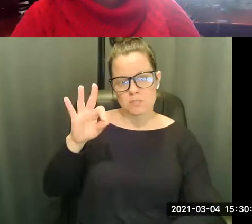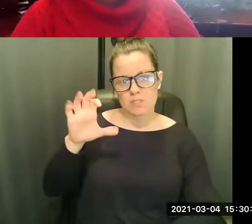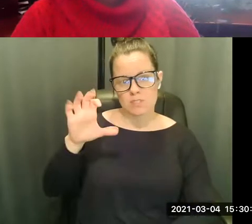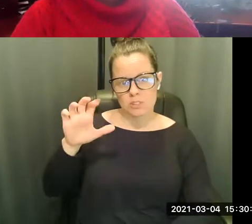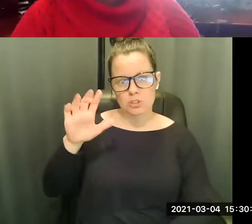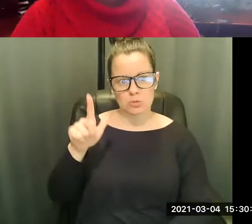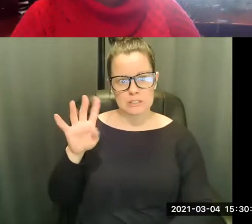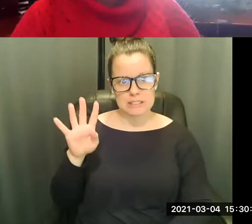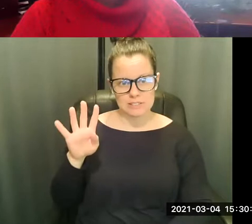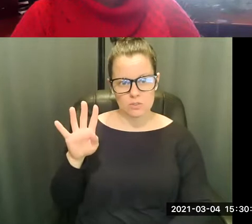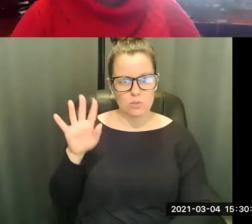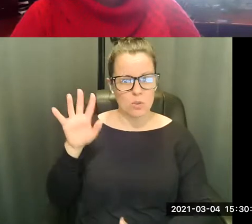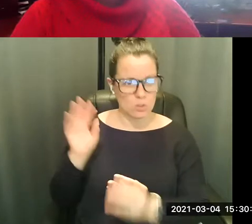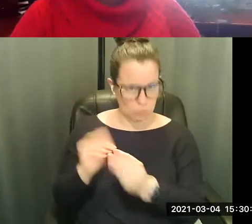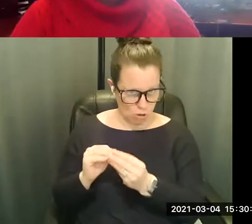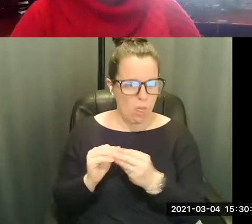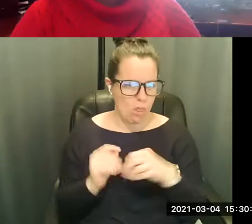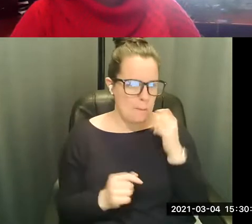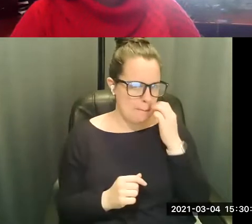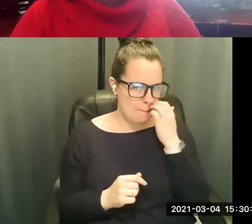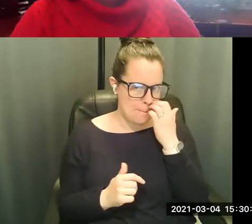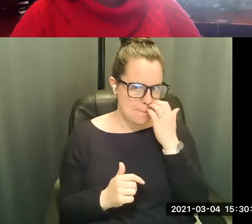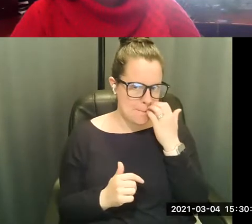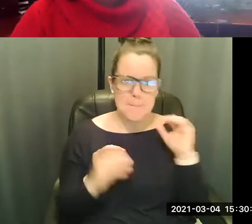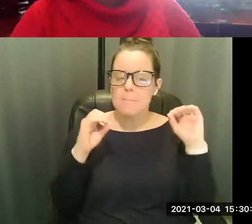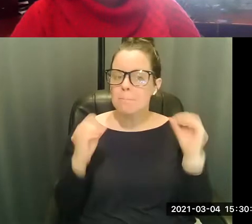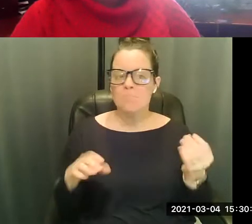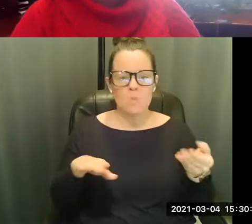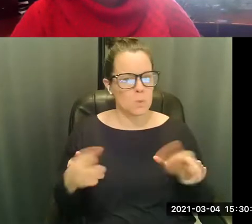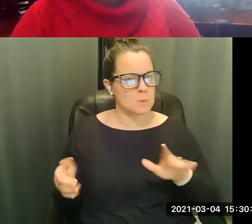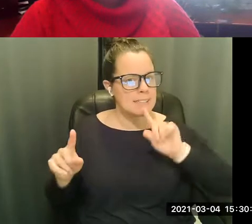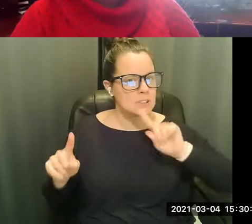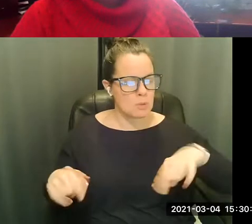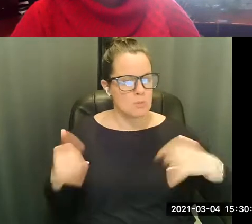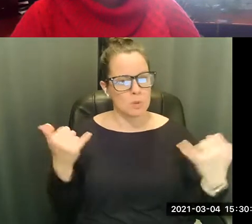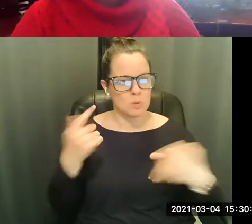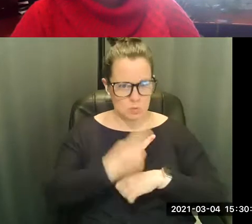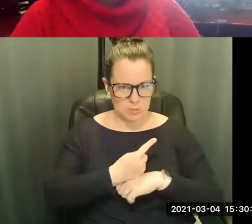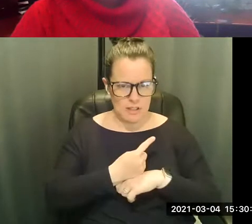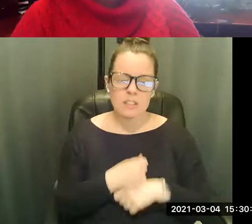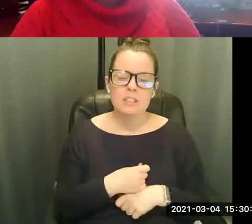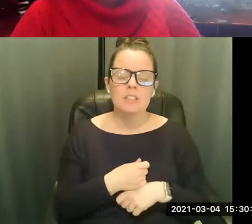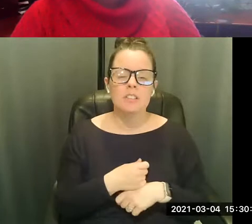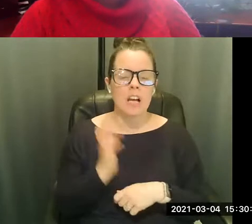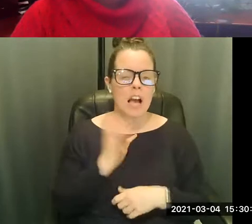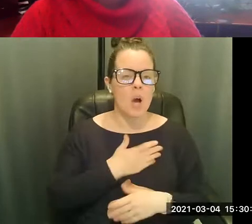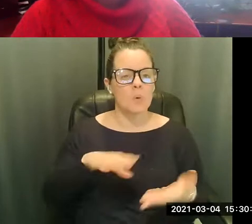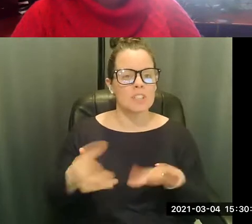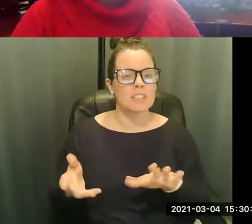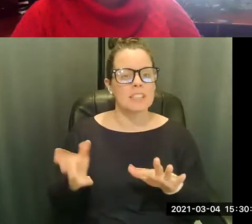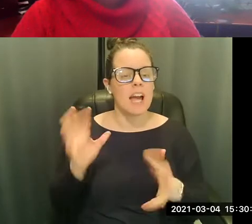12,924 total cases. We do not have any deaths to report today, and so our death total remains